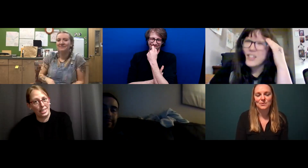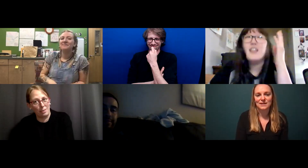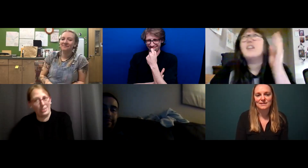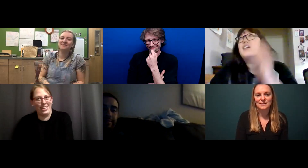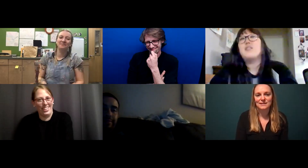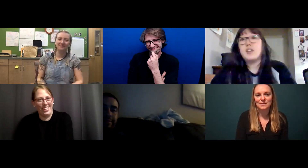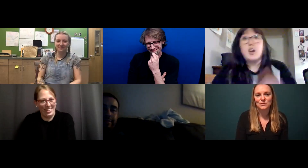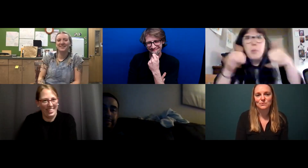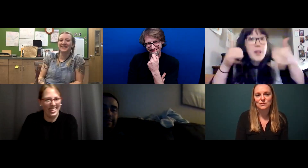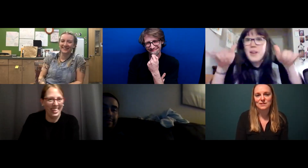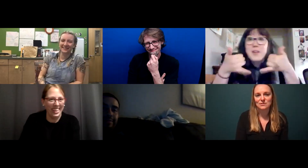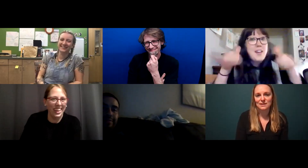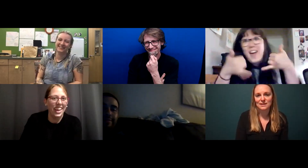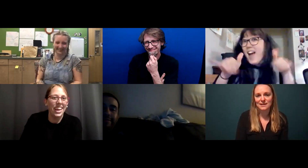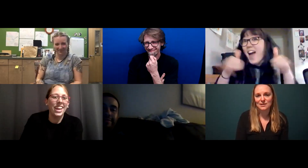to sleep.